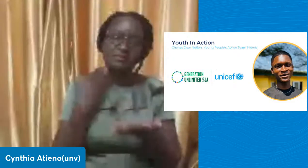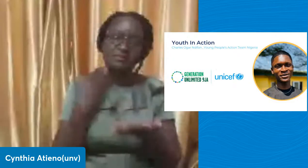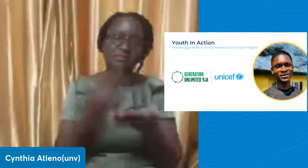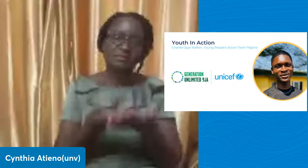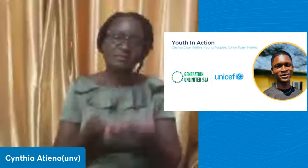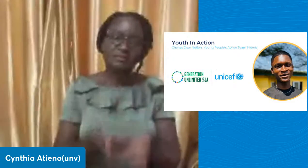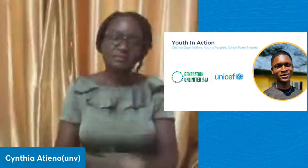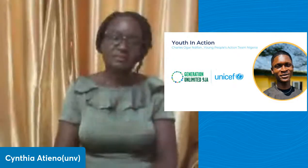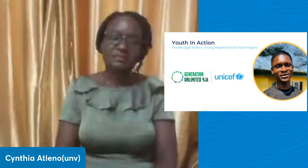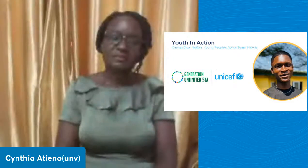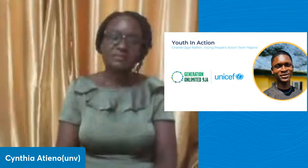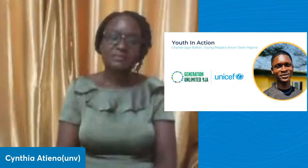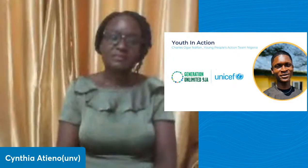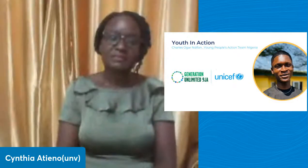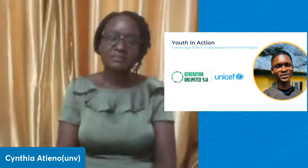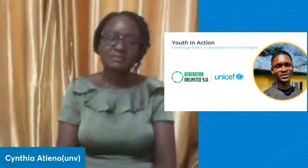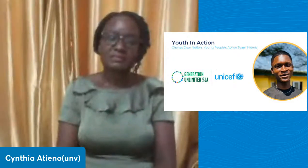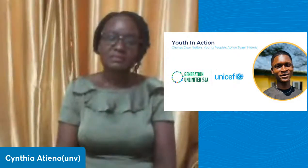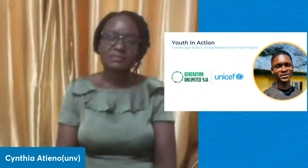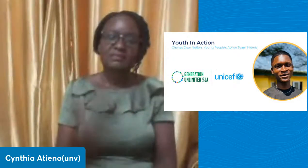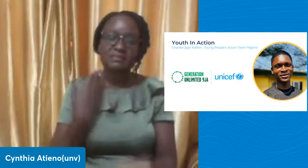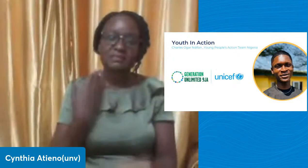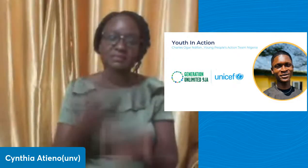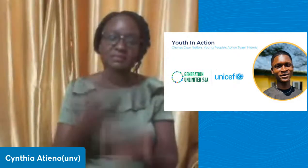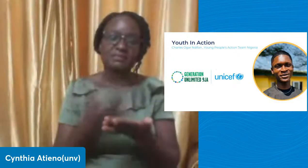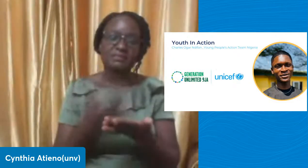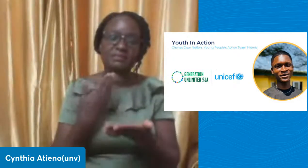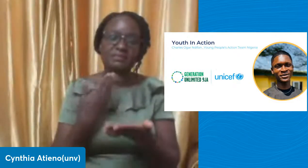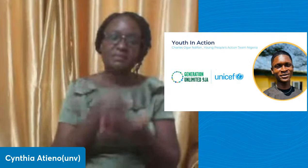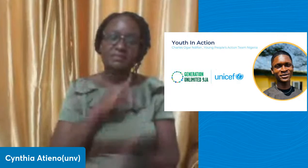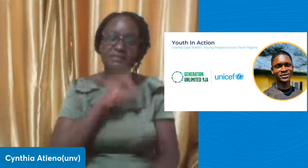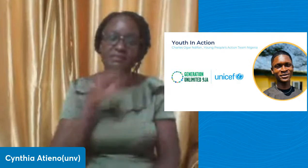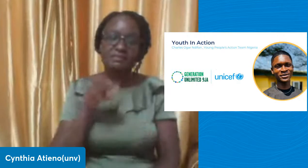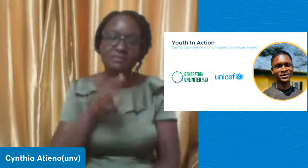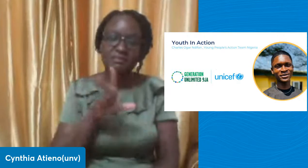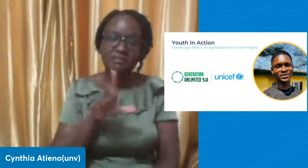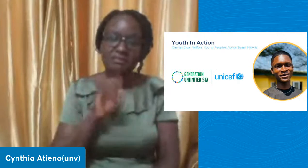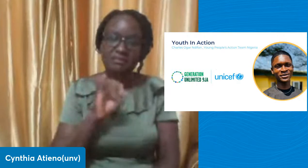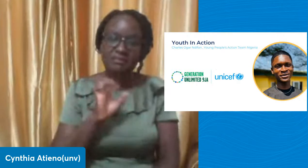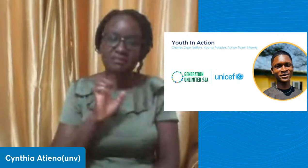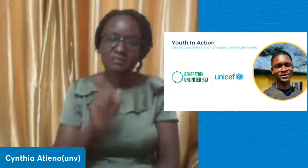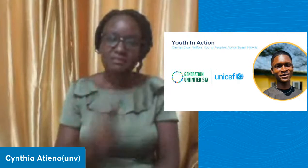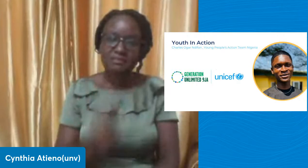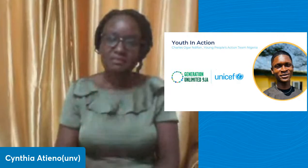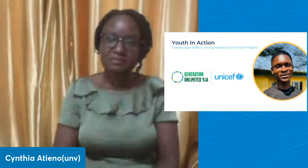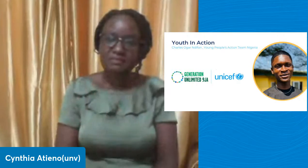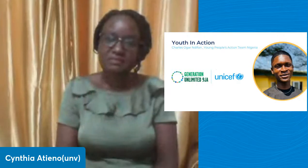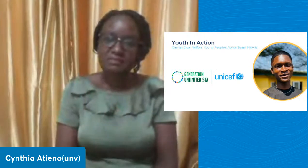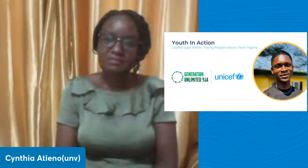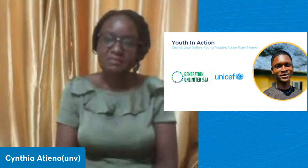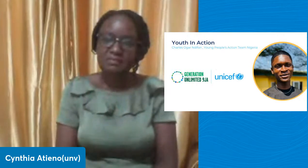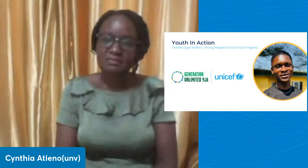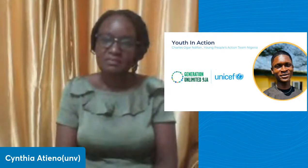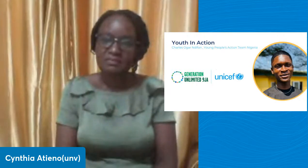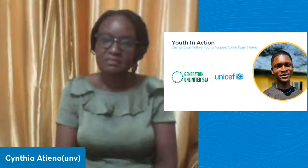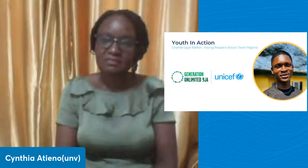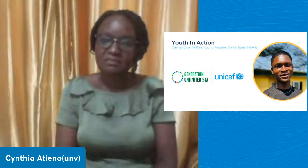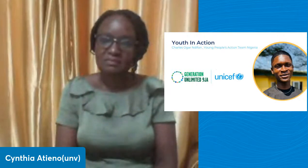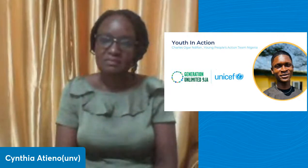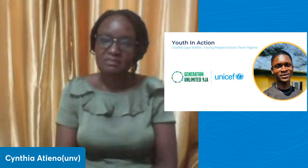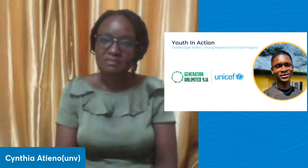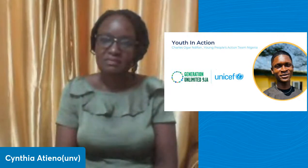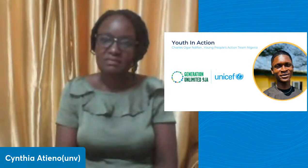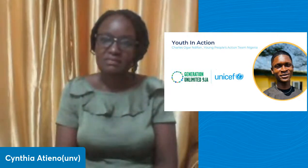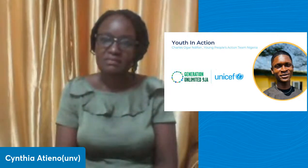Thank you so much, Juliet. That was really, really impressive. And we learned a lot, Generation Unlimited activities and